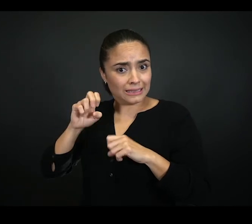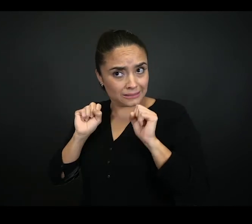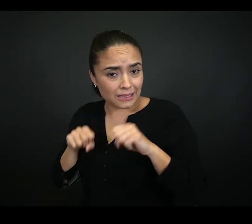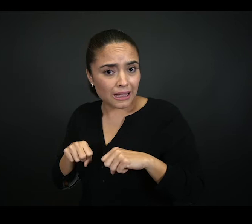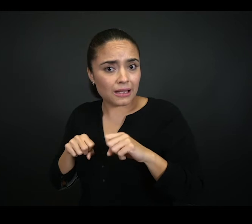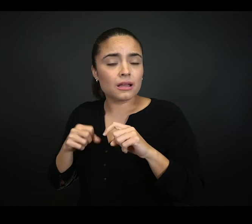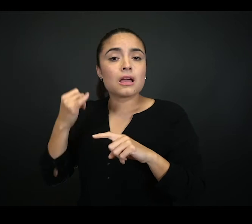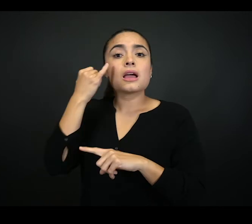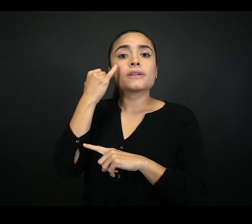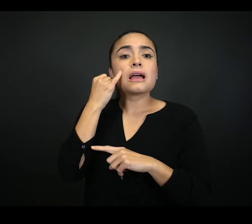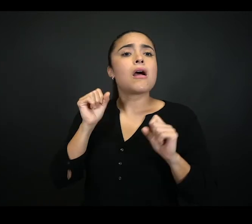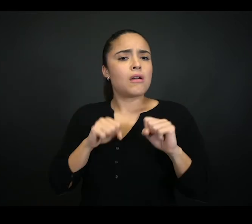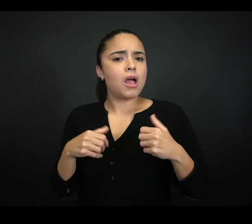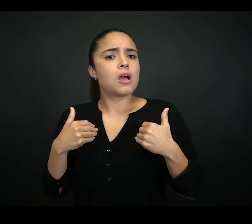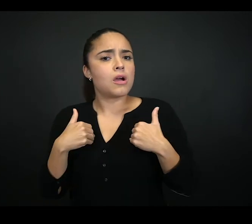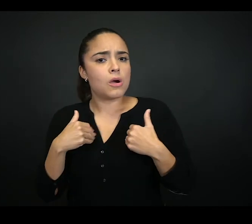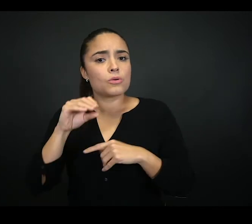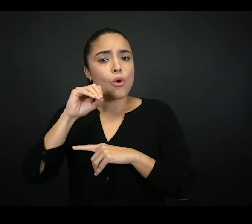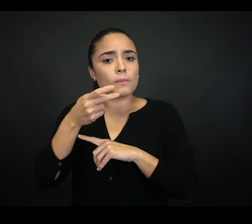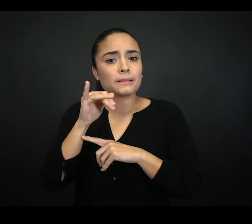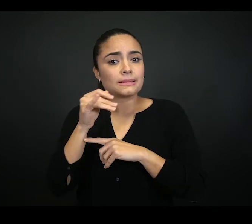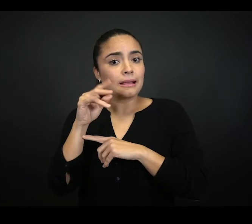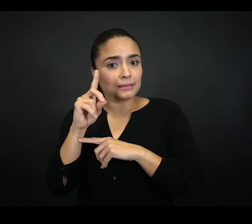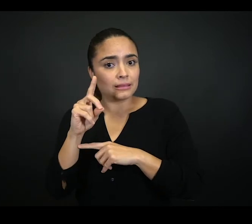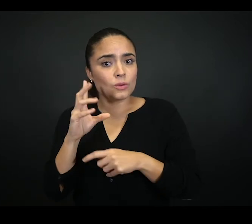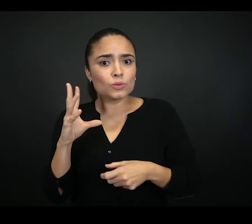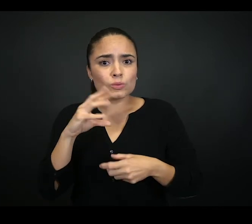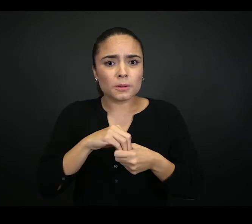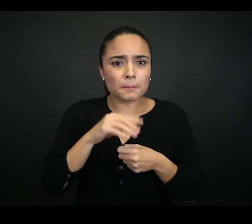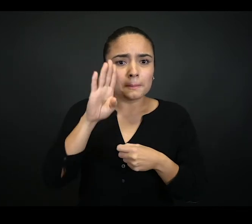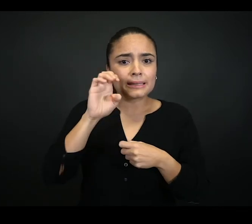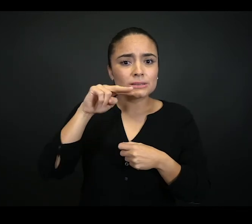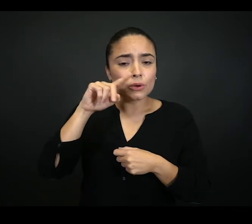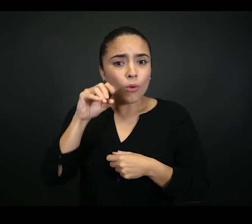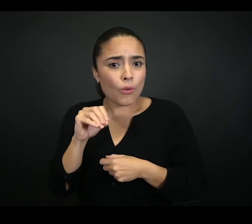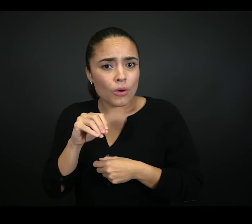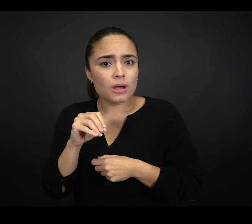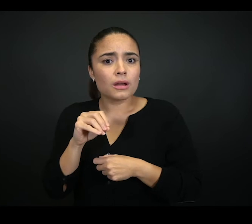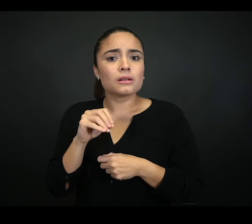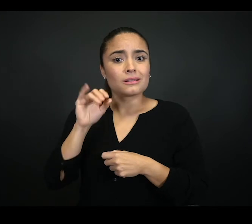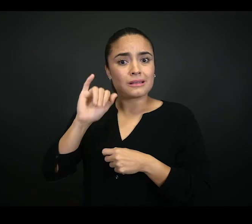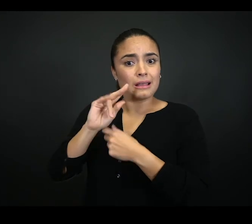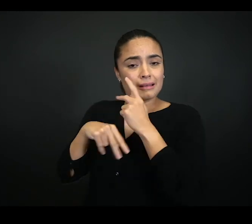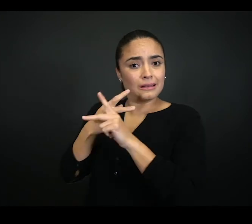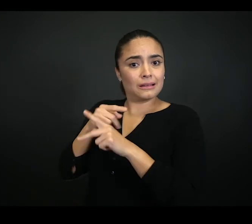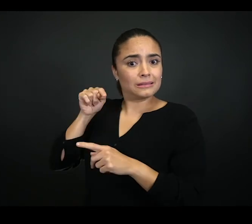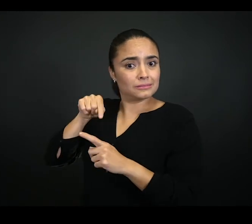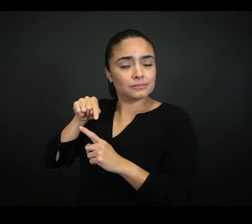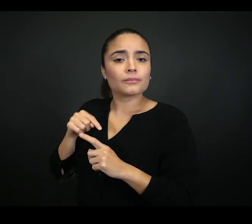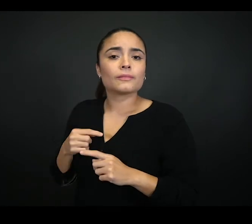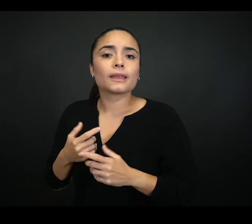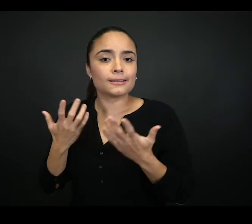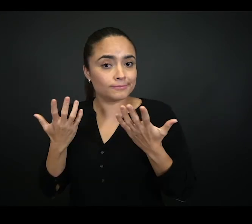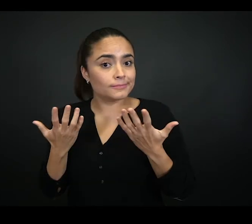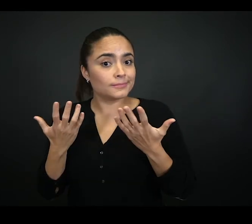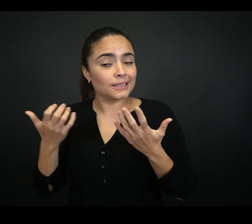be giving naloxone? You have to give naloxone to knock the opioid off the receptor. And then you